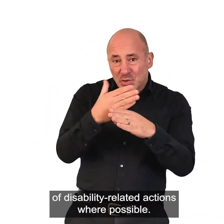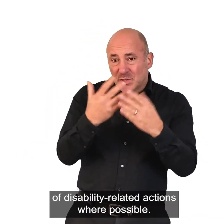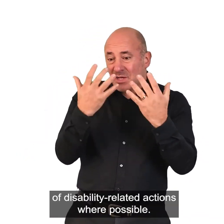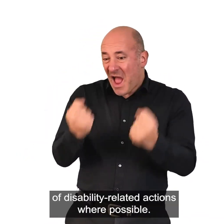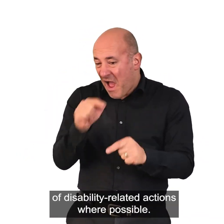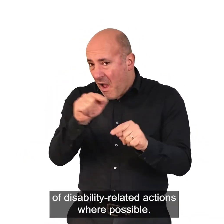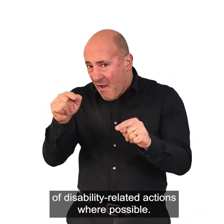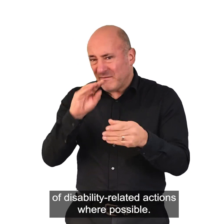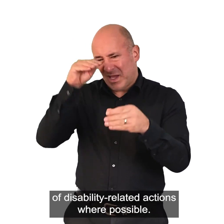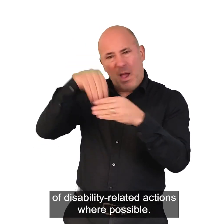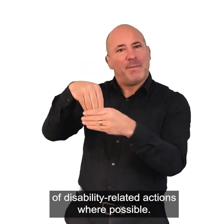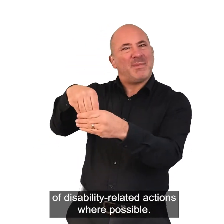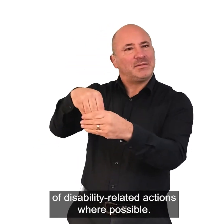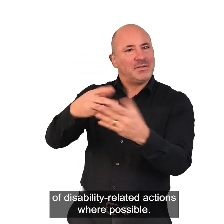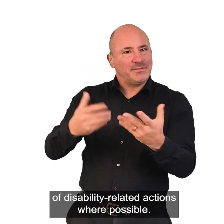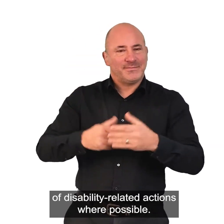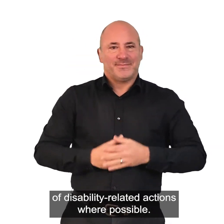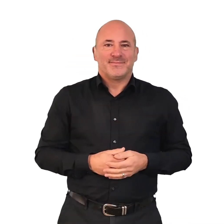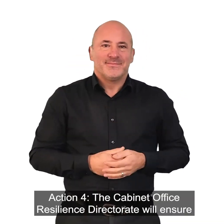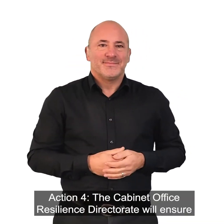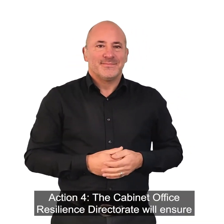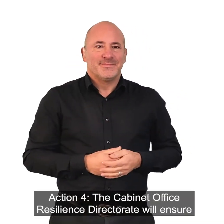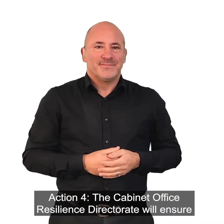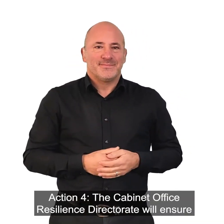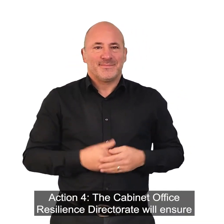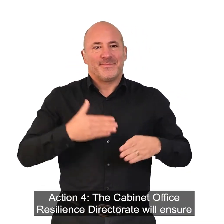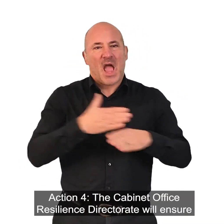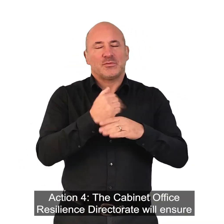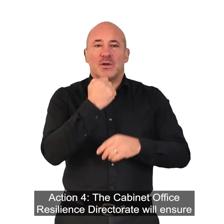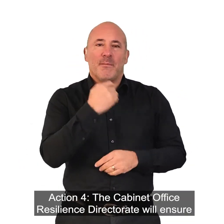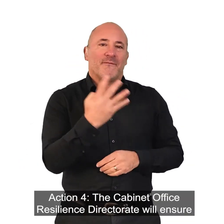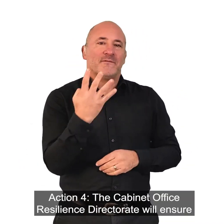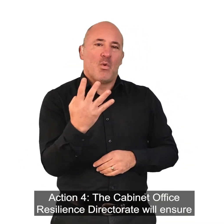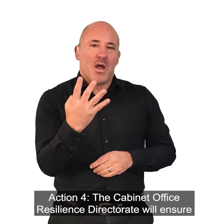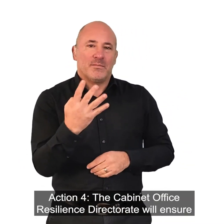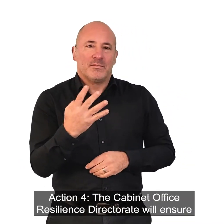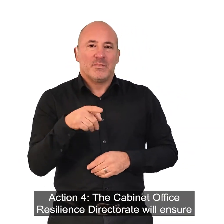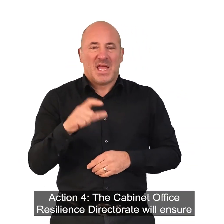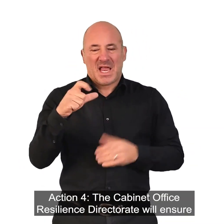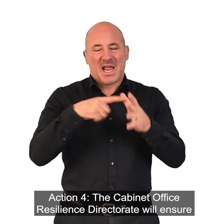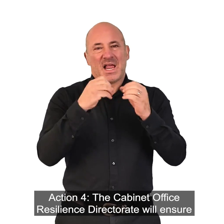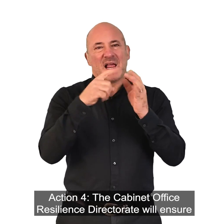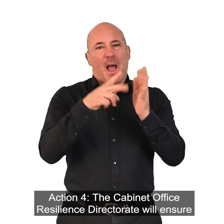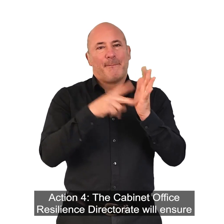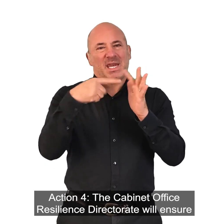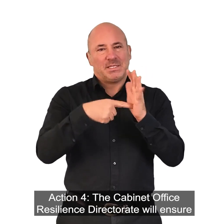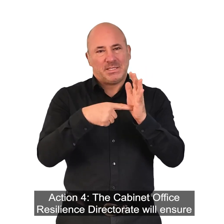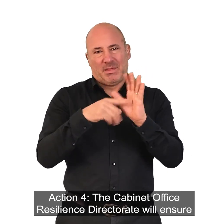of disability-related actions where possible. Action 4. The Cabinet Office Resilience